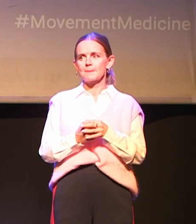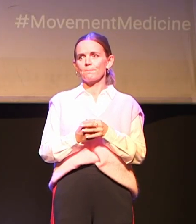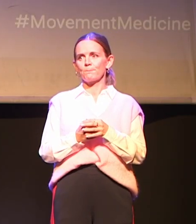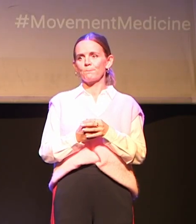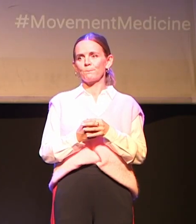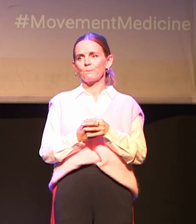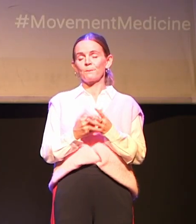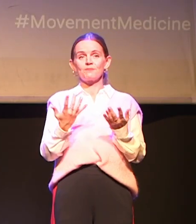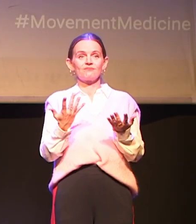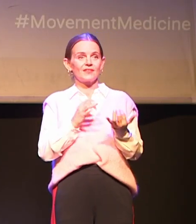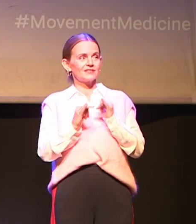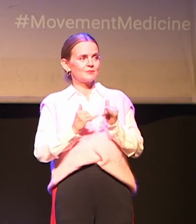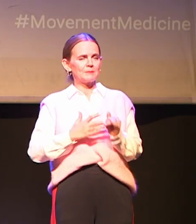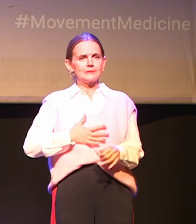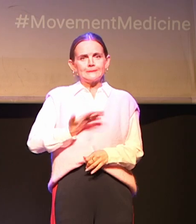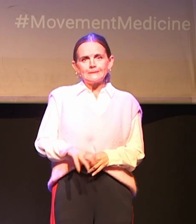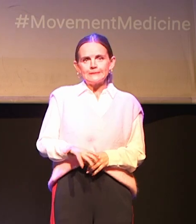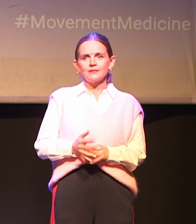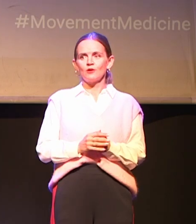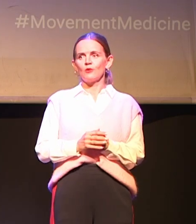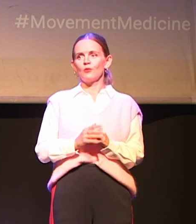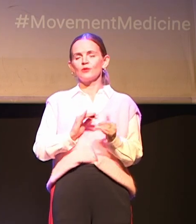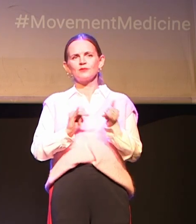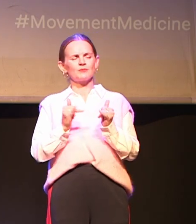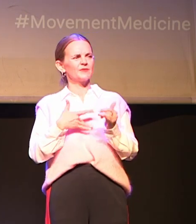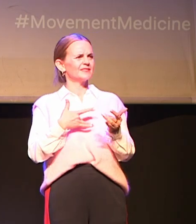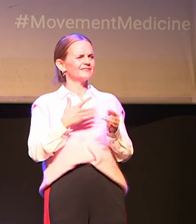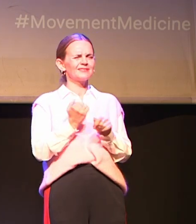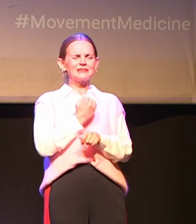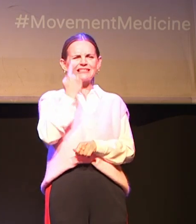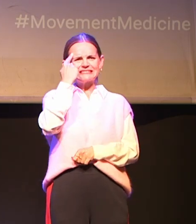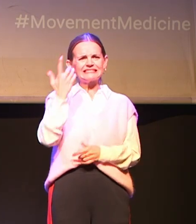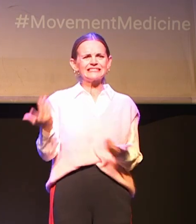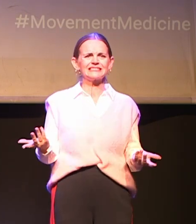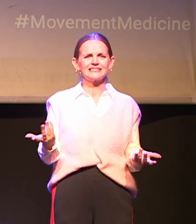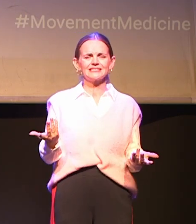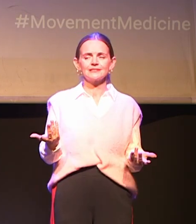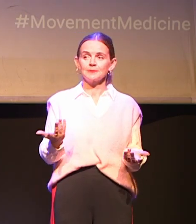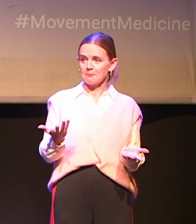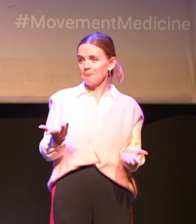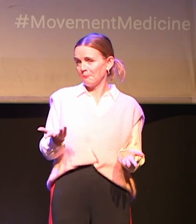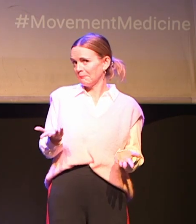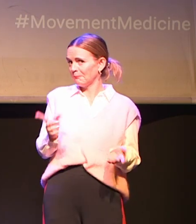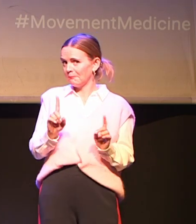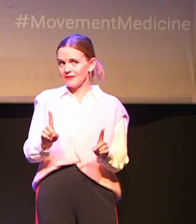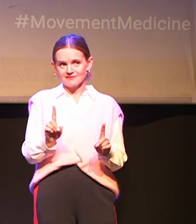And I mean, I like it. Doesn't mean it makes sense to me, but it seems to be what we're doing